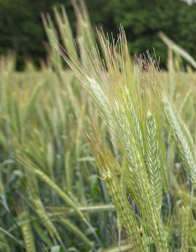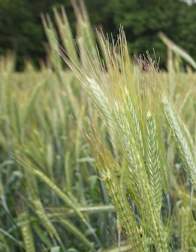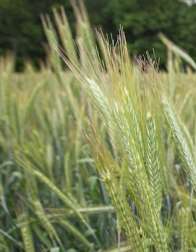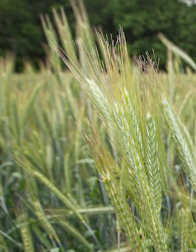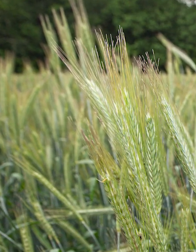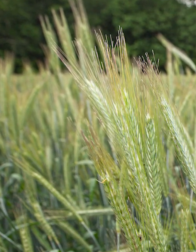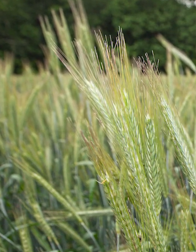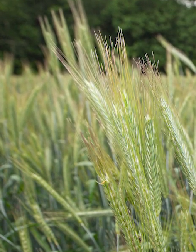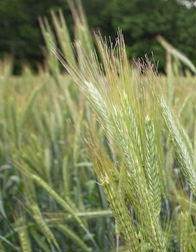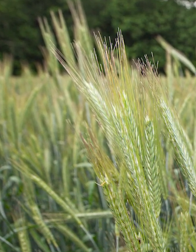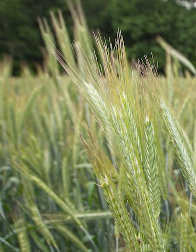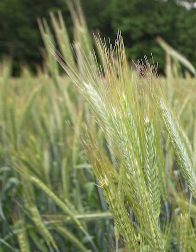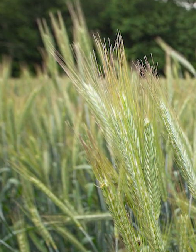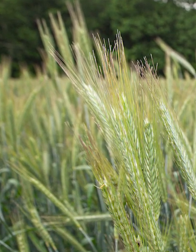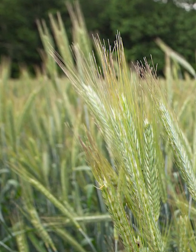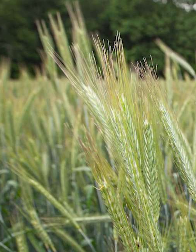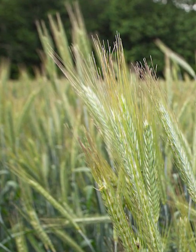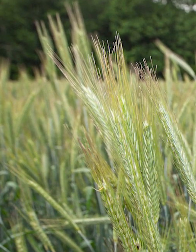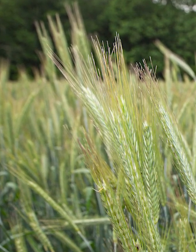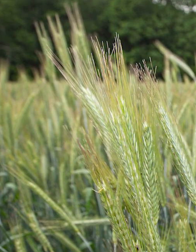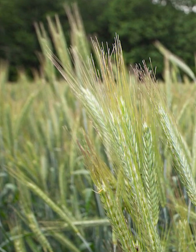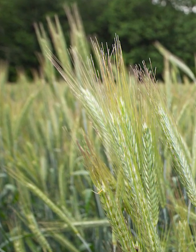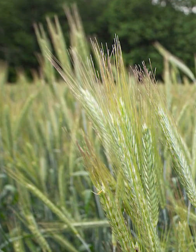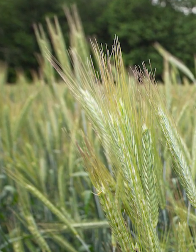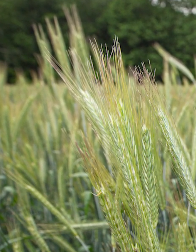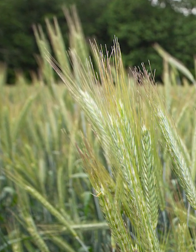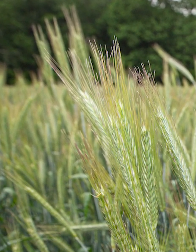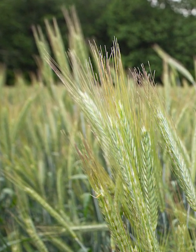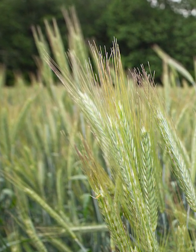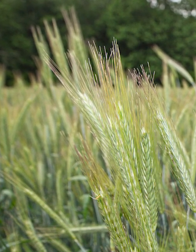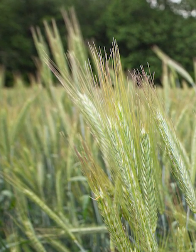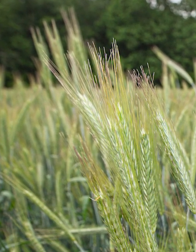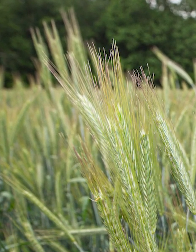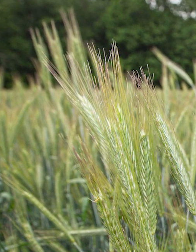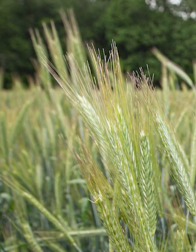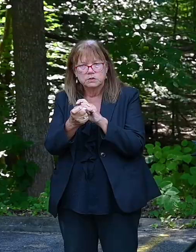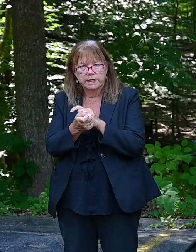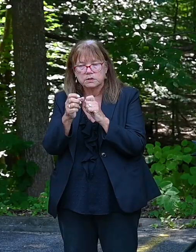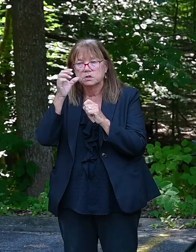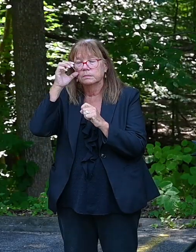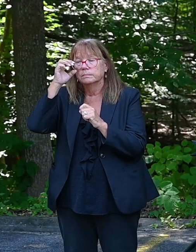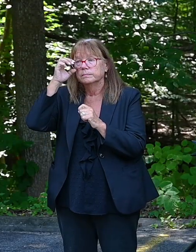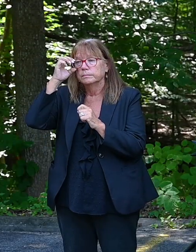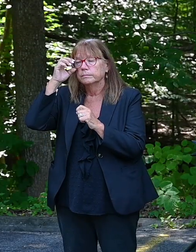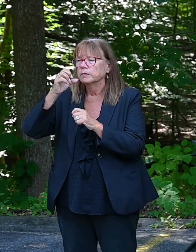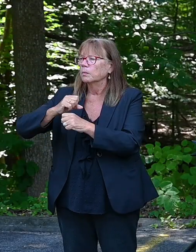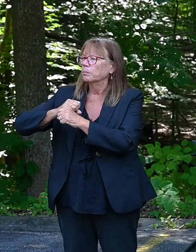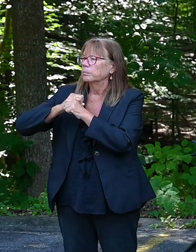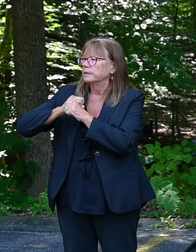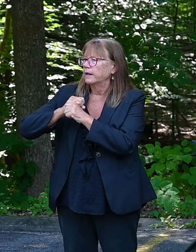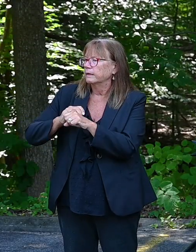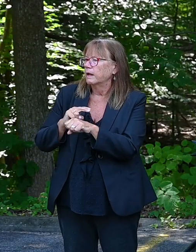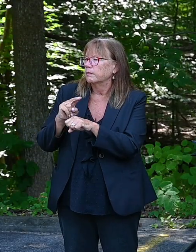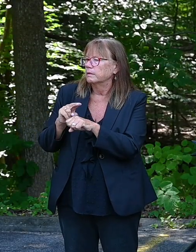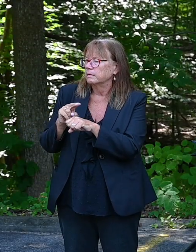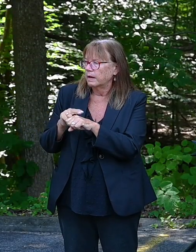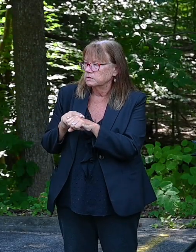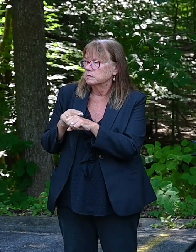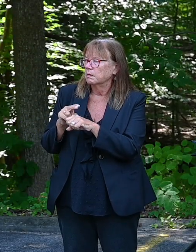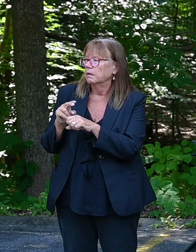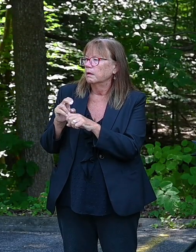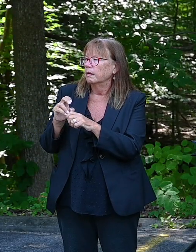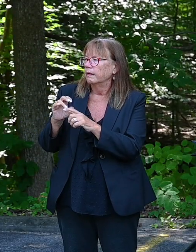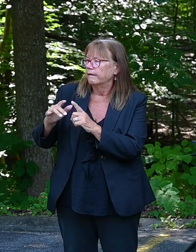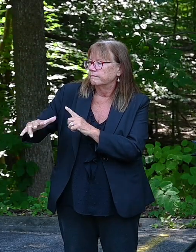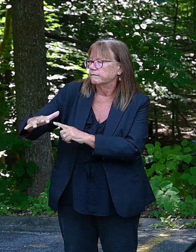community approach to fight climate change, protect our natural environment, and ensure that Howard County remains the